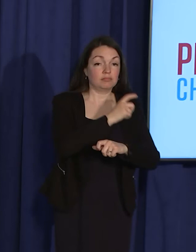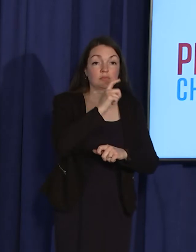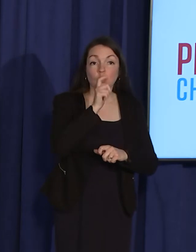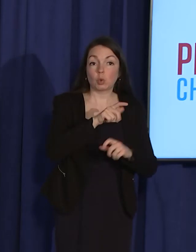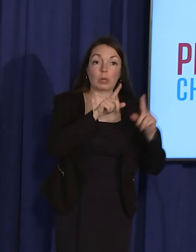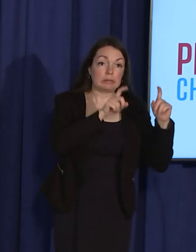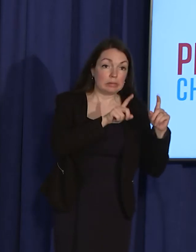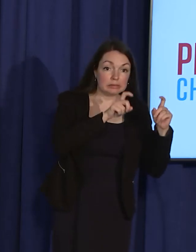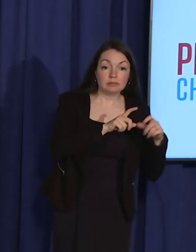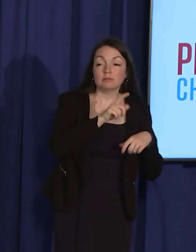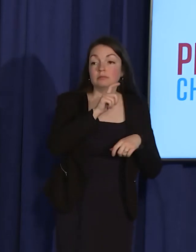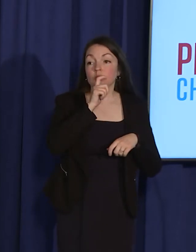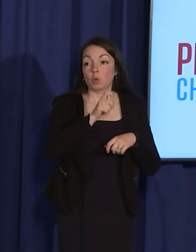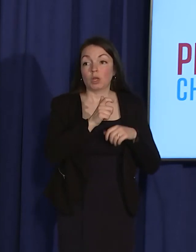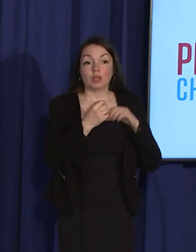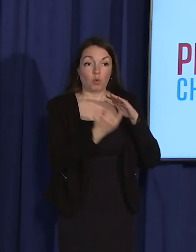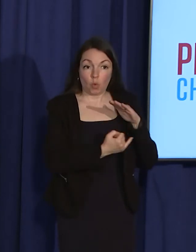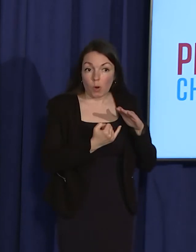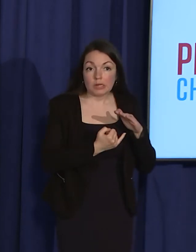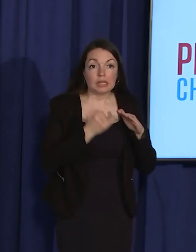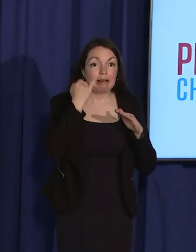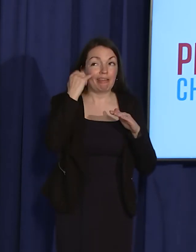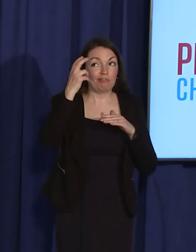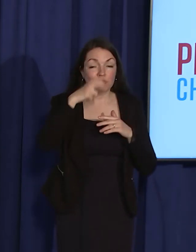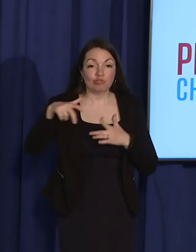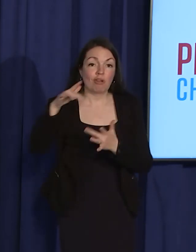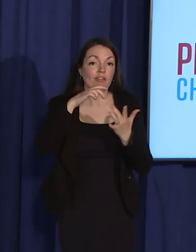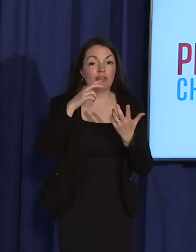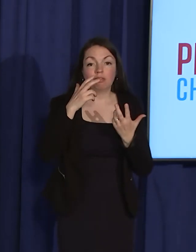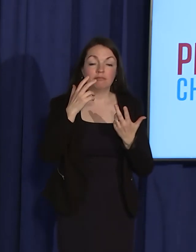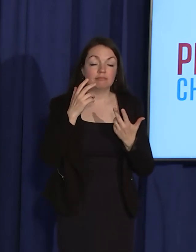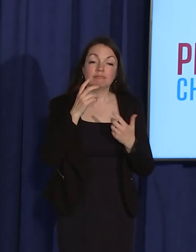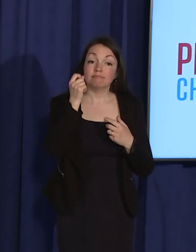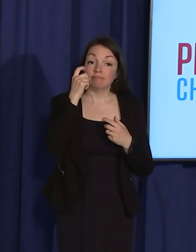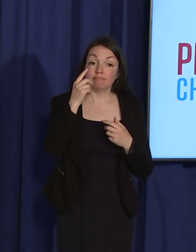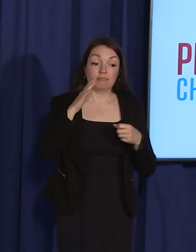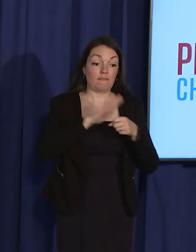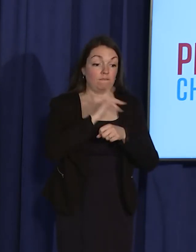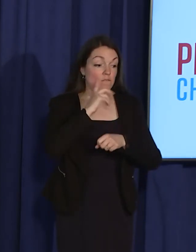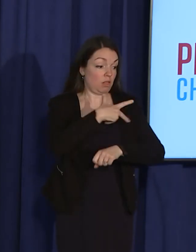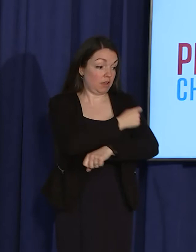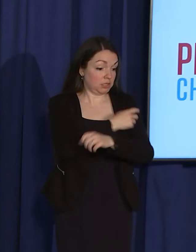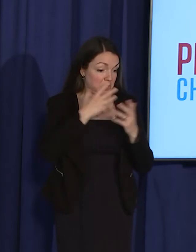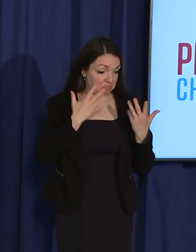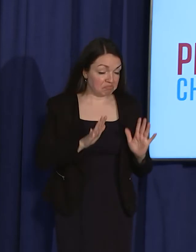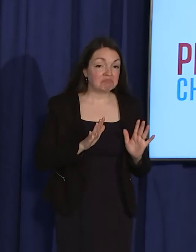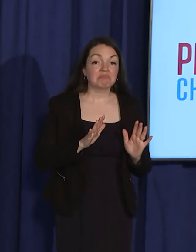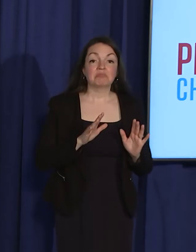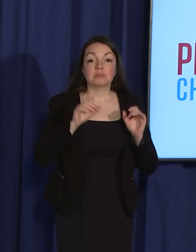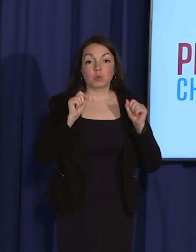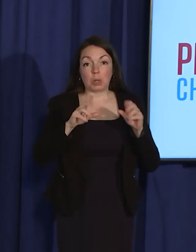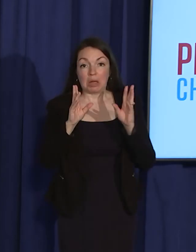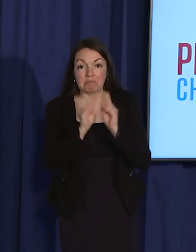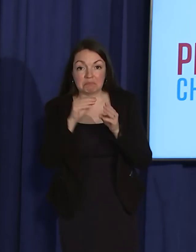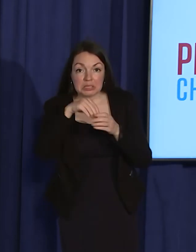the testing, you don't need to do the quarantine related to travel. We've said if you're fully vaccinated, you can be meeting in groups indoors without